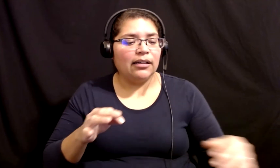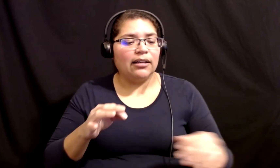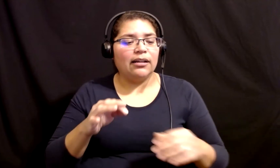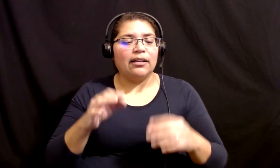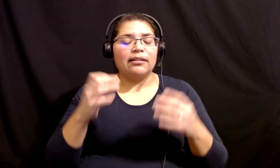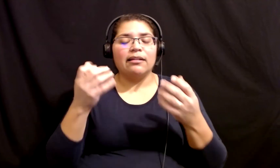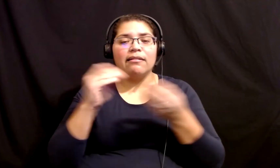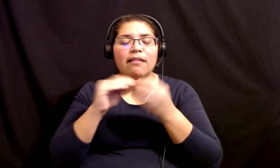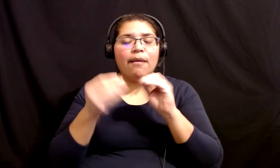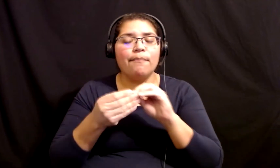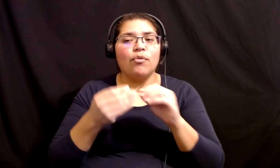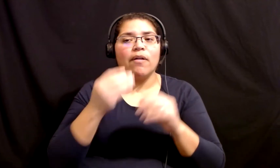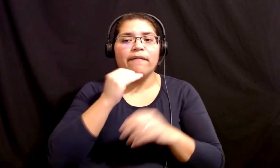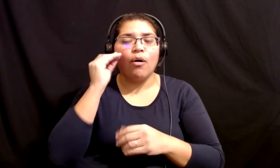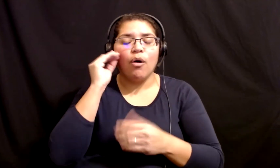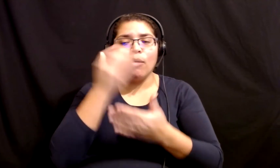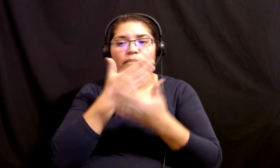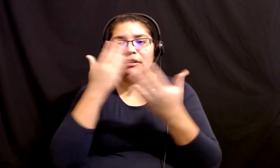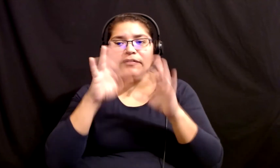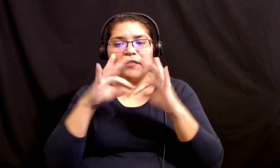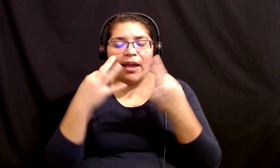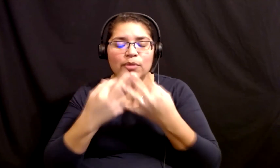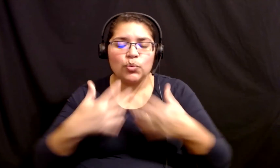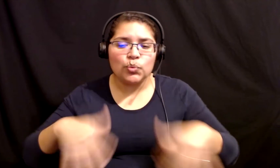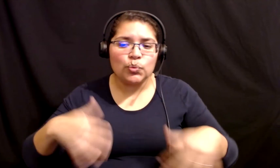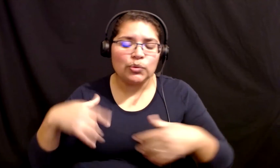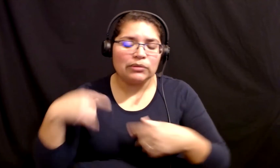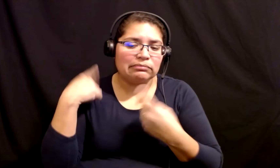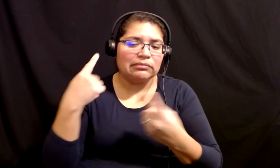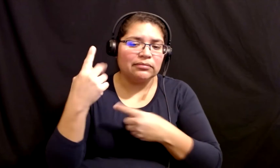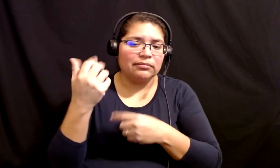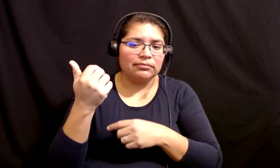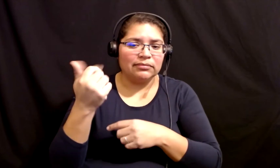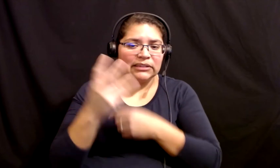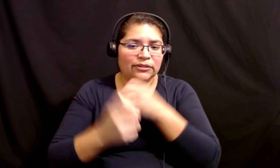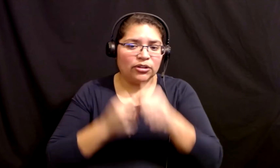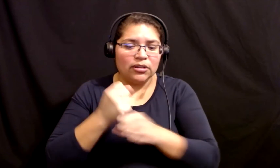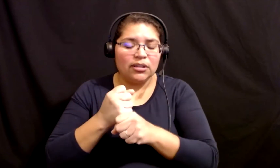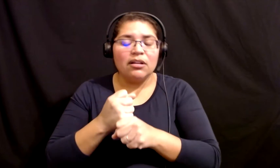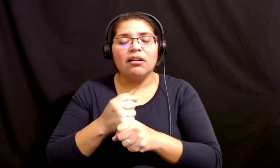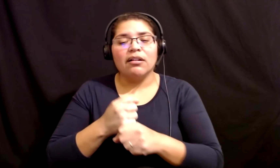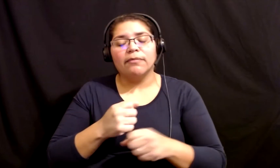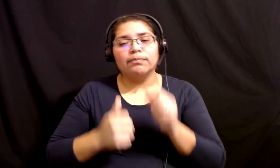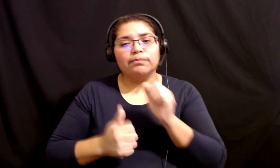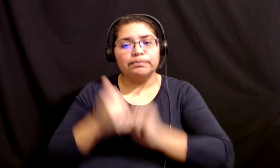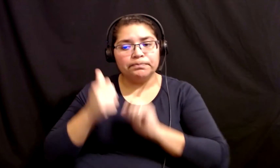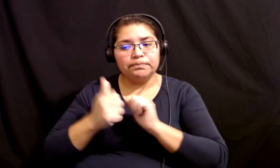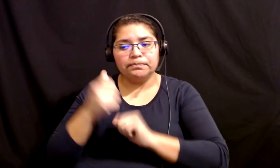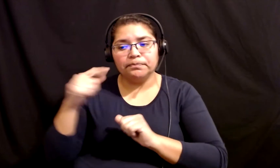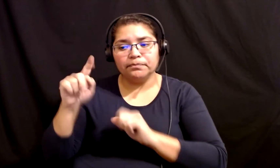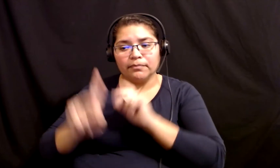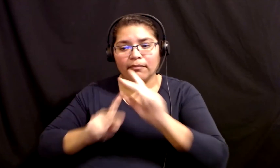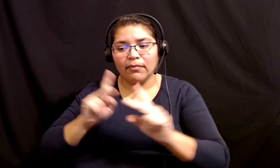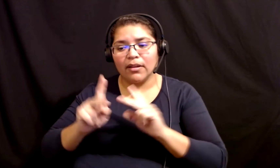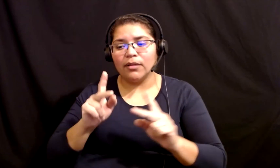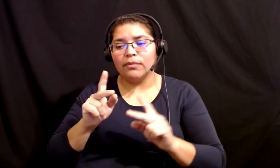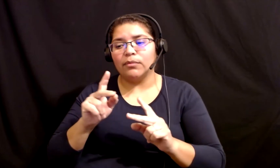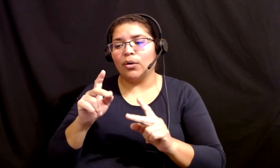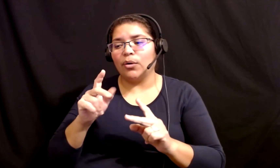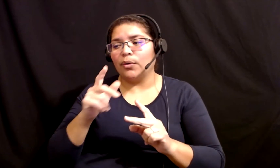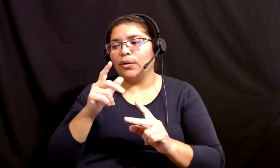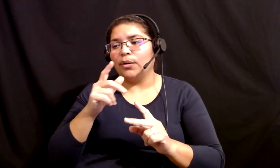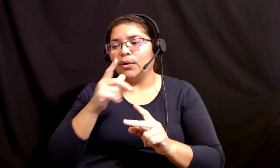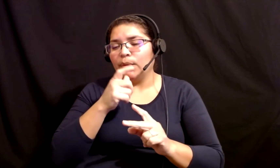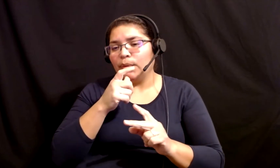families that we've been working with the last couple of years, largely folks that certainly people